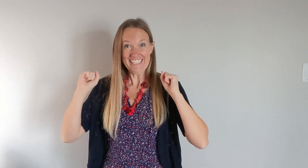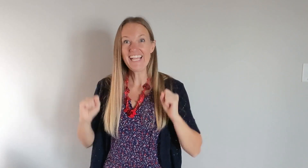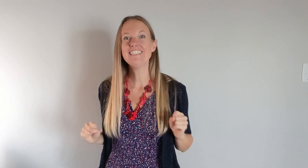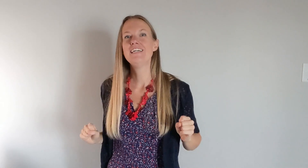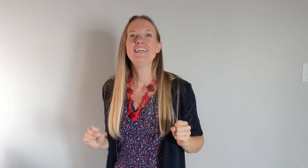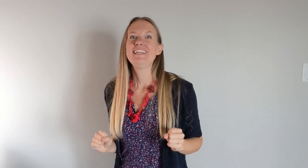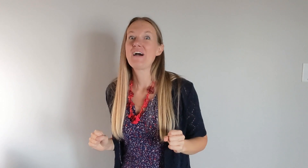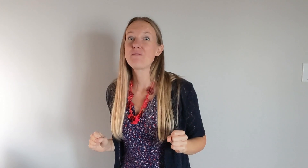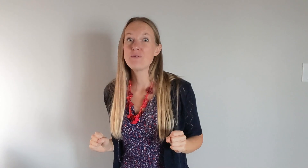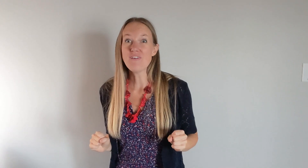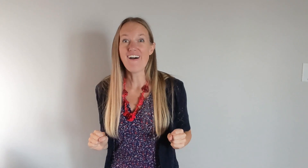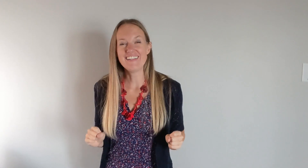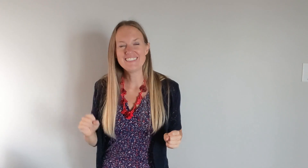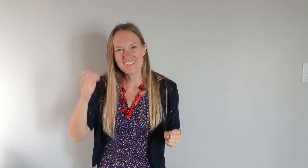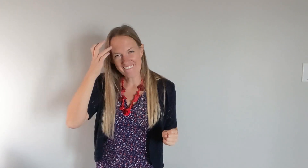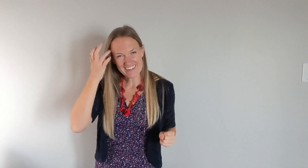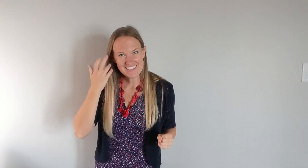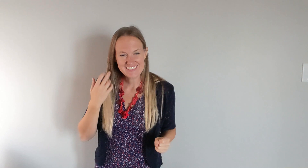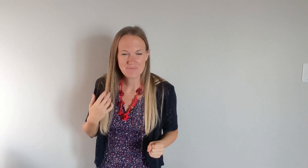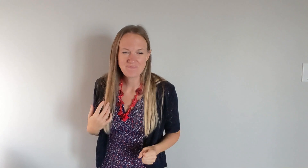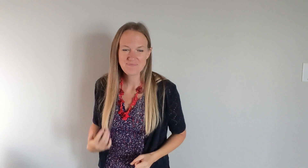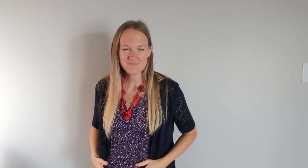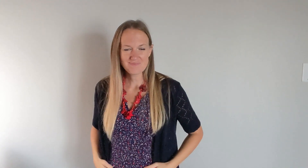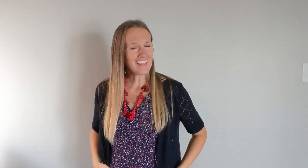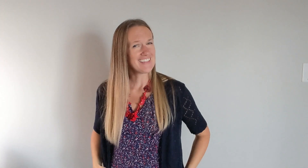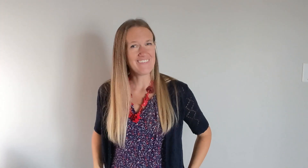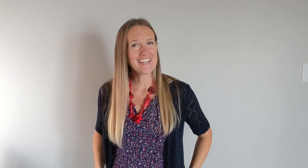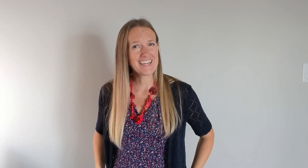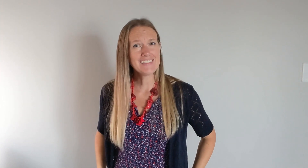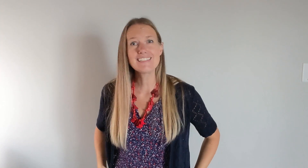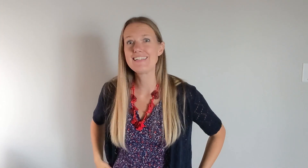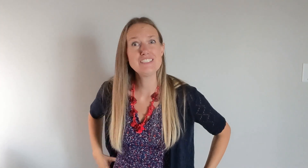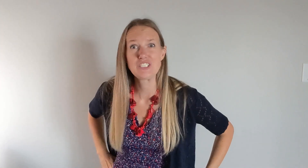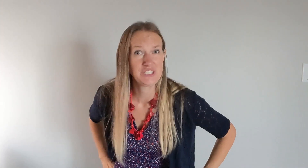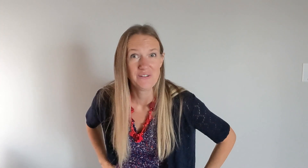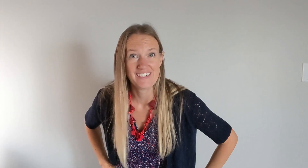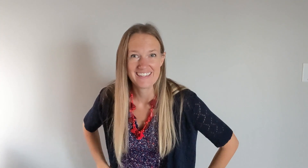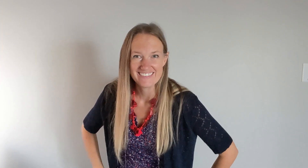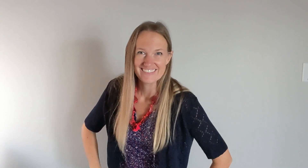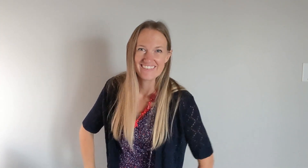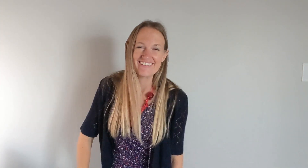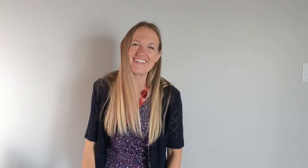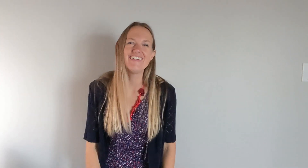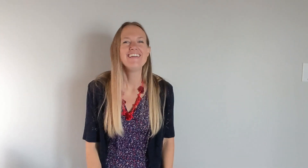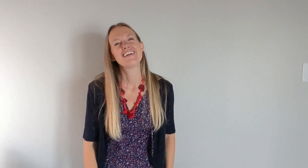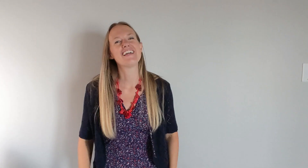Okay, now we'll move on to the chorus. You know what, guys? There's joy in the house of the Lord. Okay,